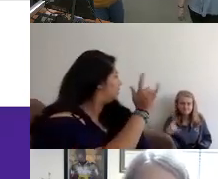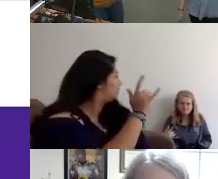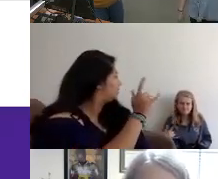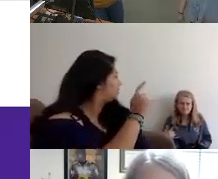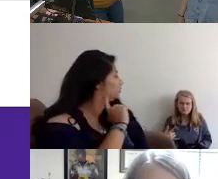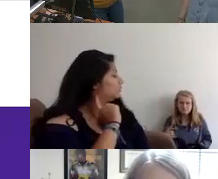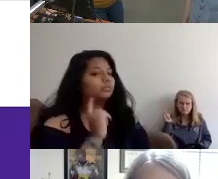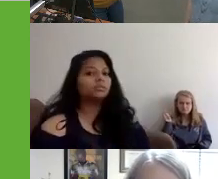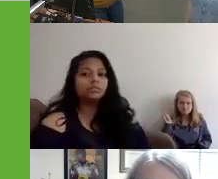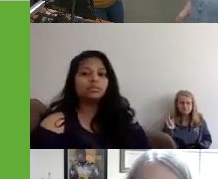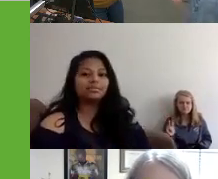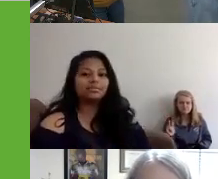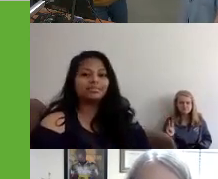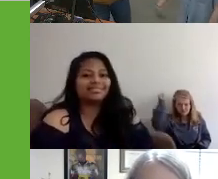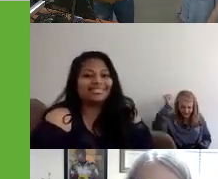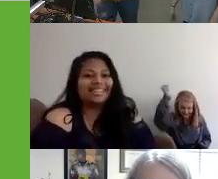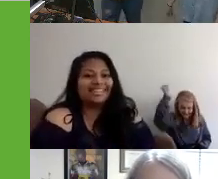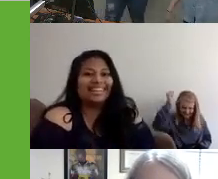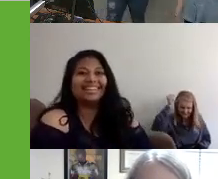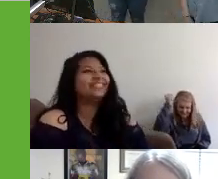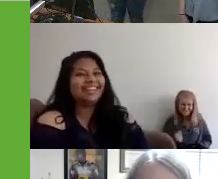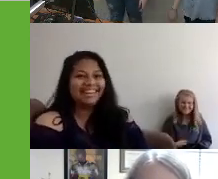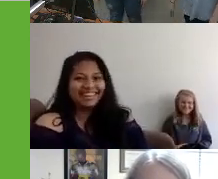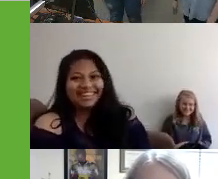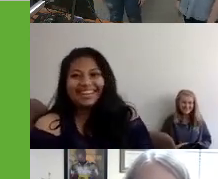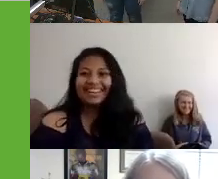Ooh, Keiichi's getting back up there. My goal is just to beat you.